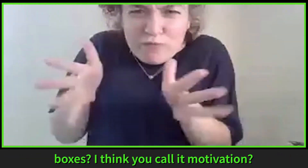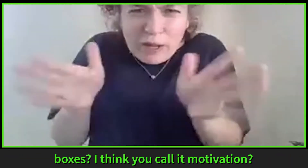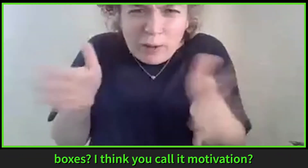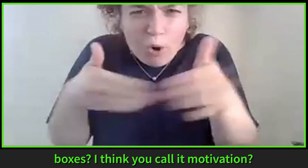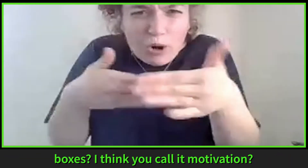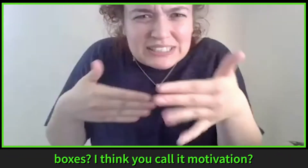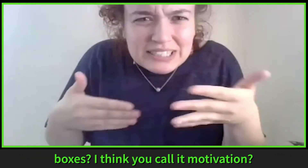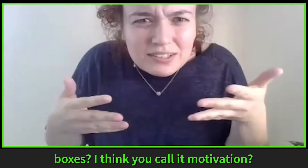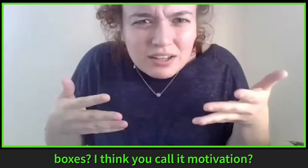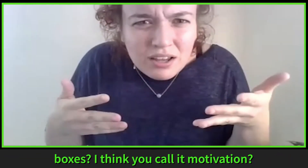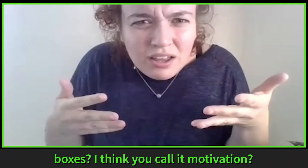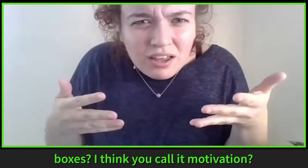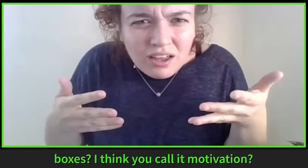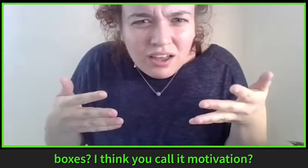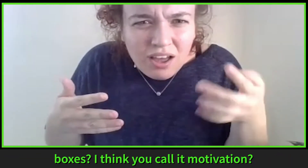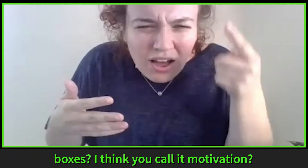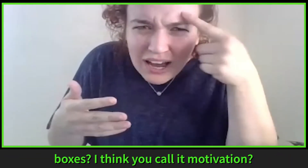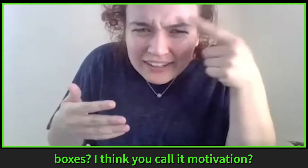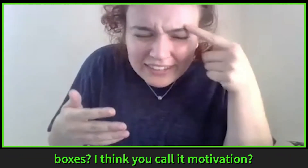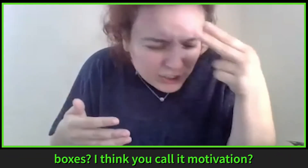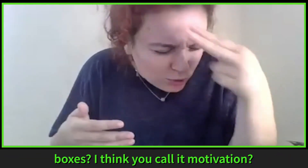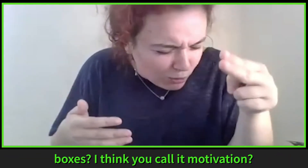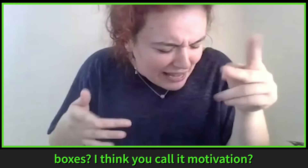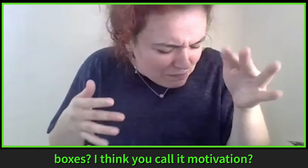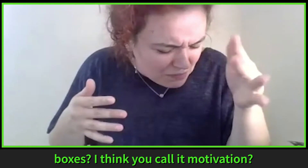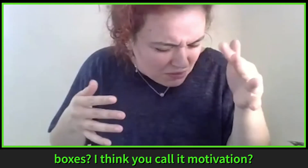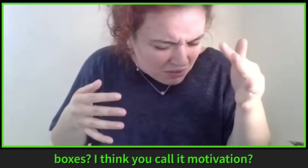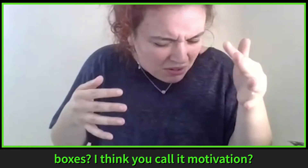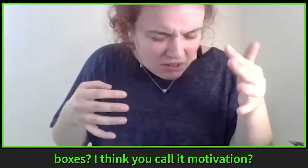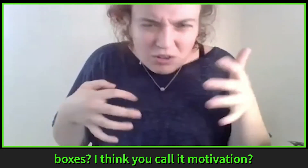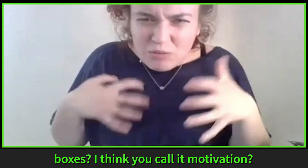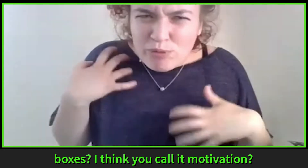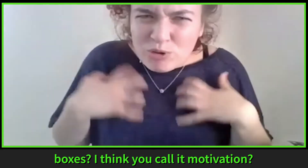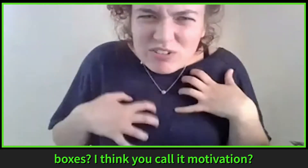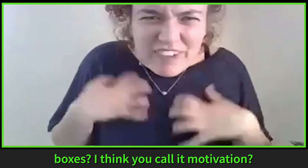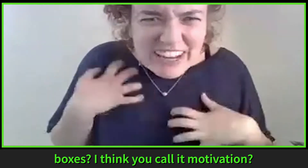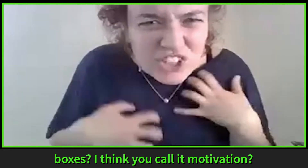moving boxes? I think you call it motivation.